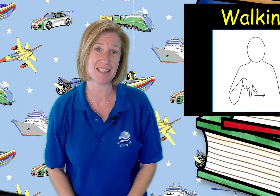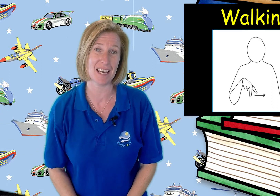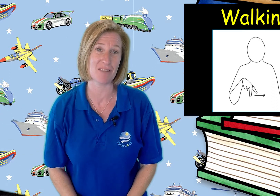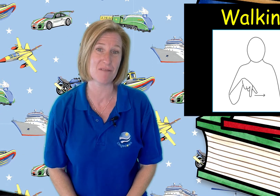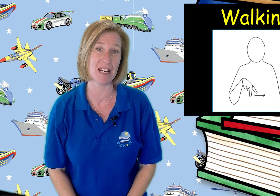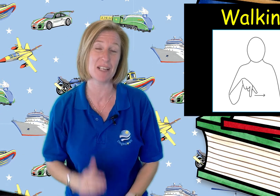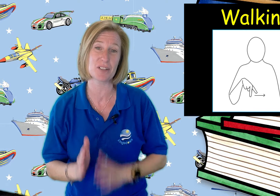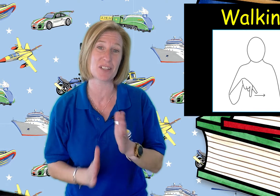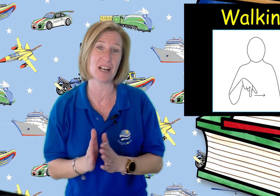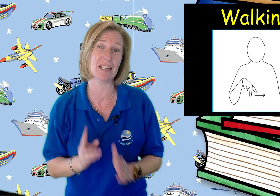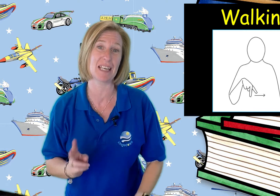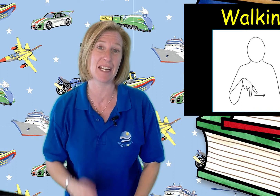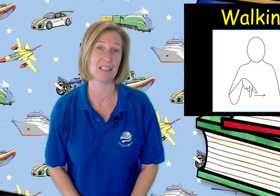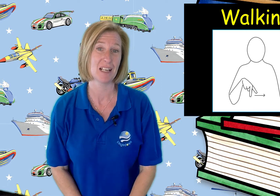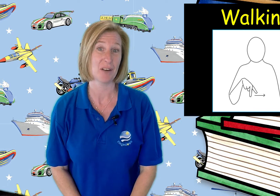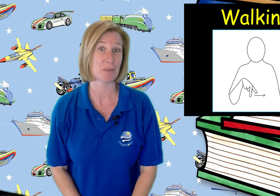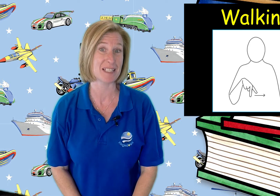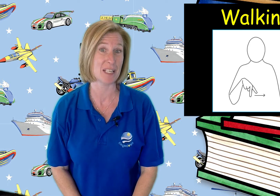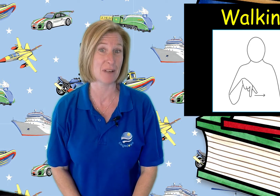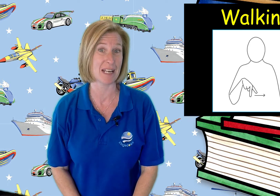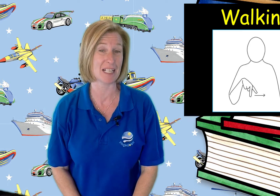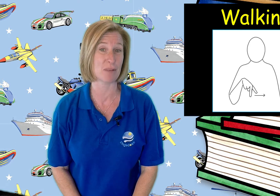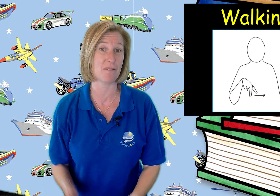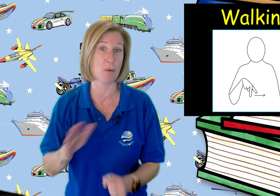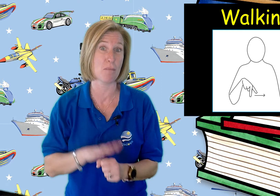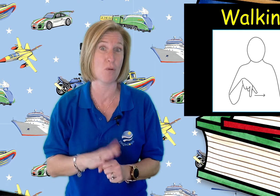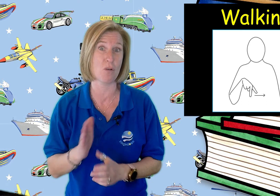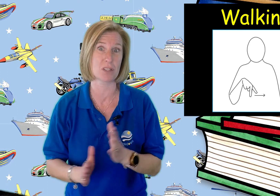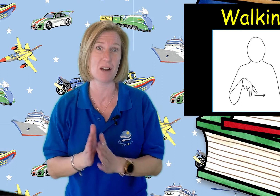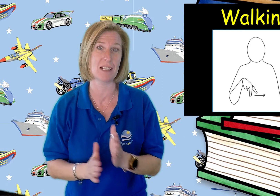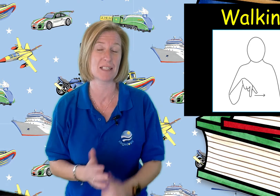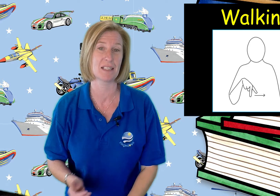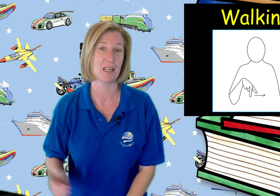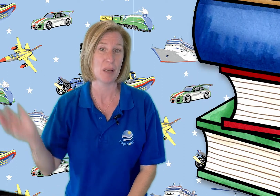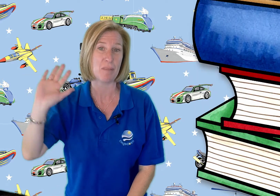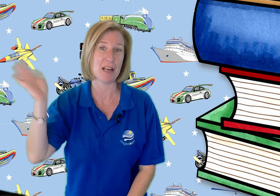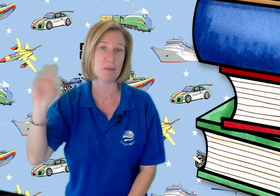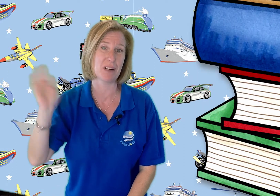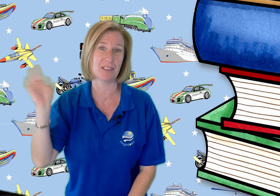Fantastic. Really good sign in again. I'm going to see you again next week for more signs. Bye everyone.